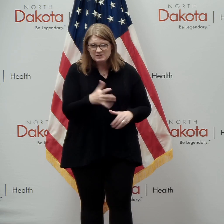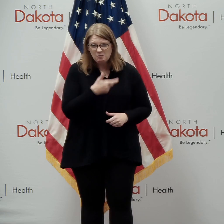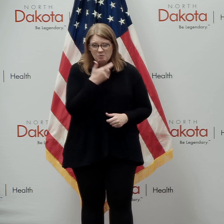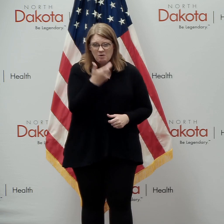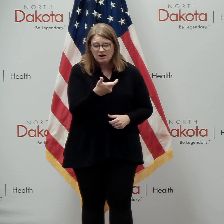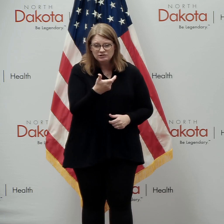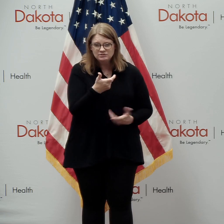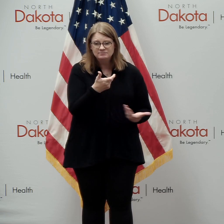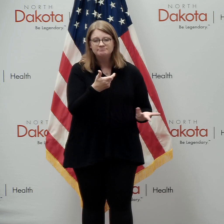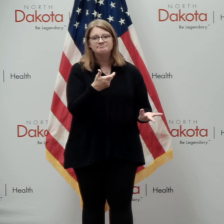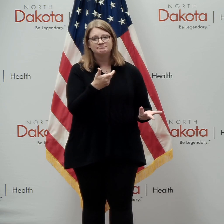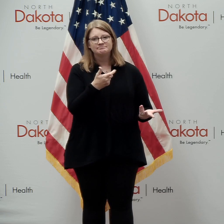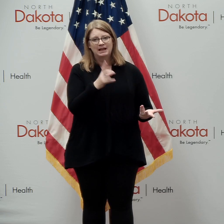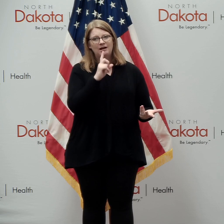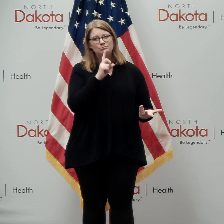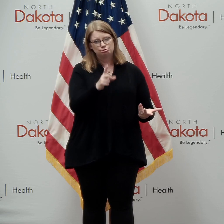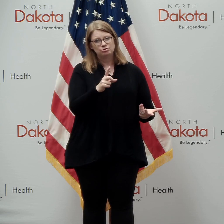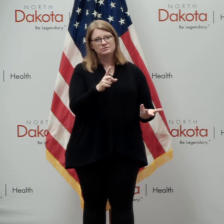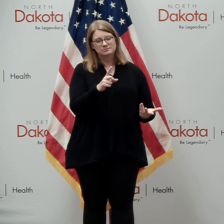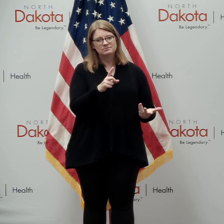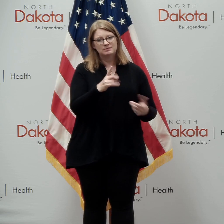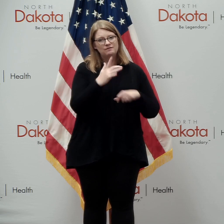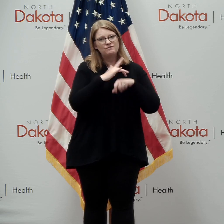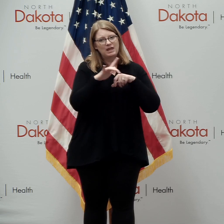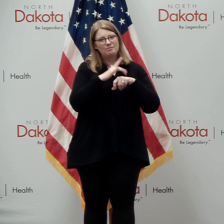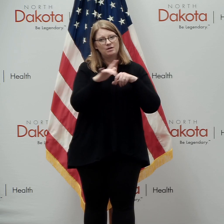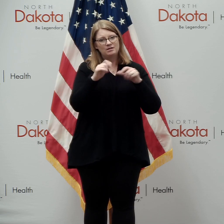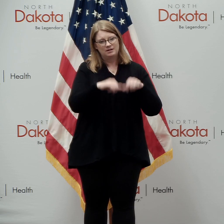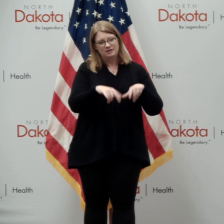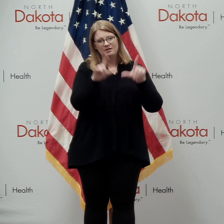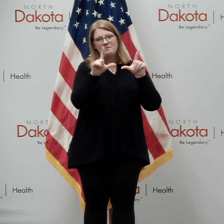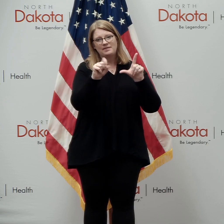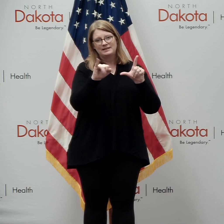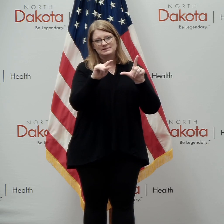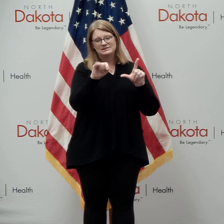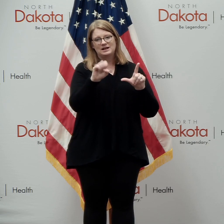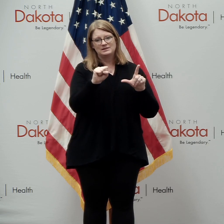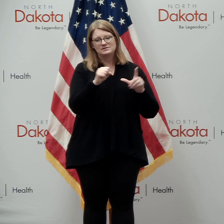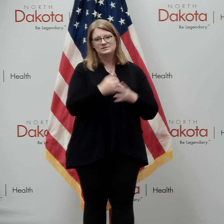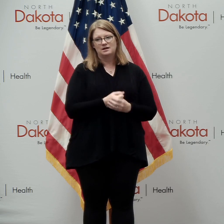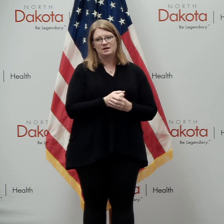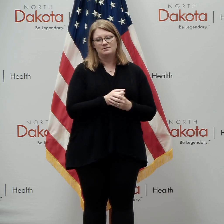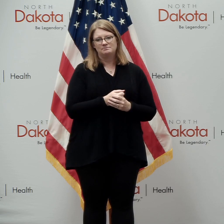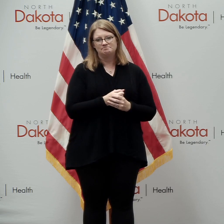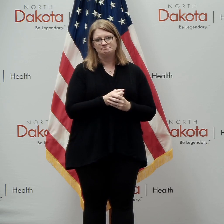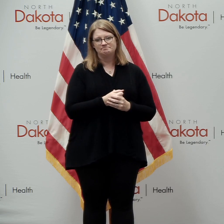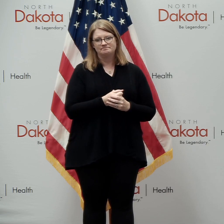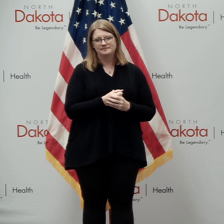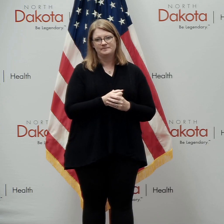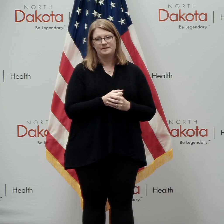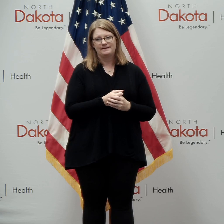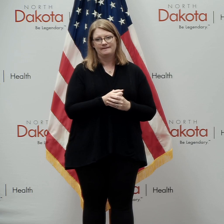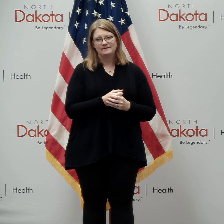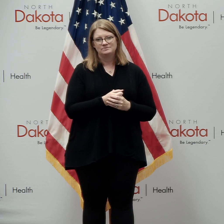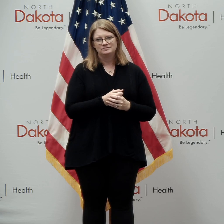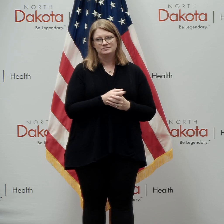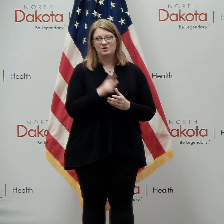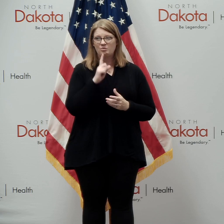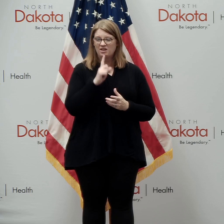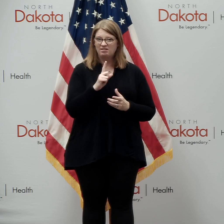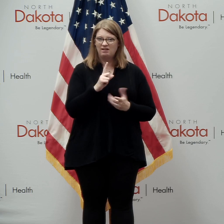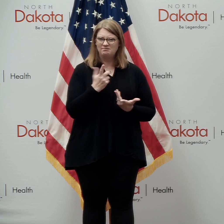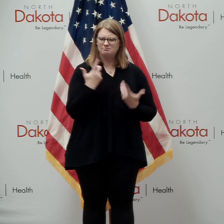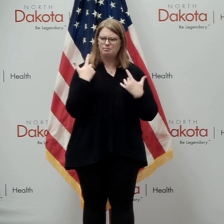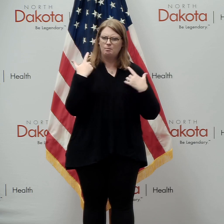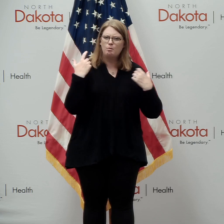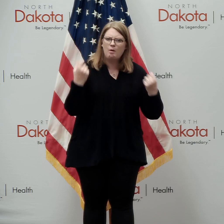live, I'm sure it'll be out and up on the sites tonight. But as always, her courage to